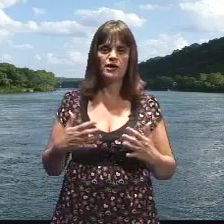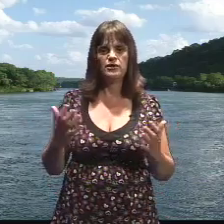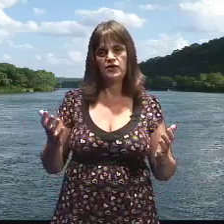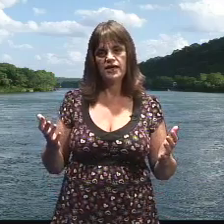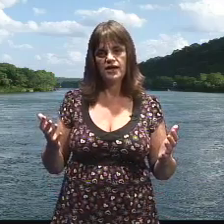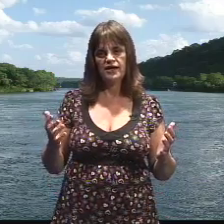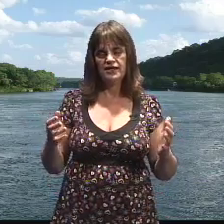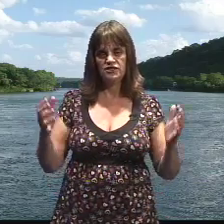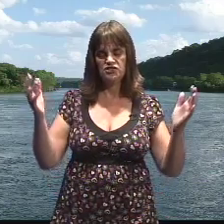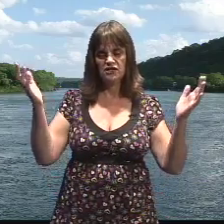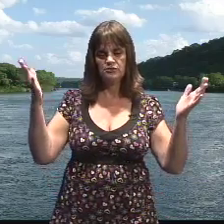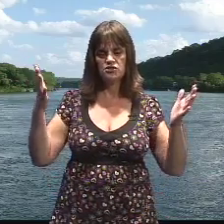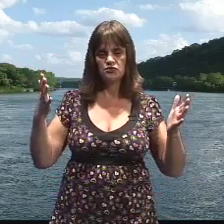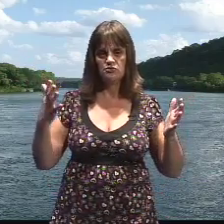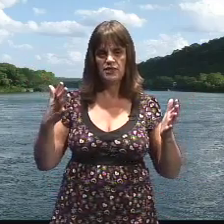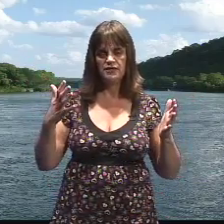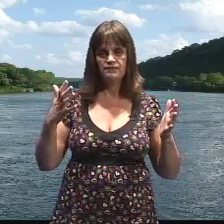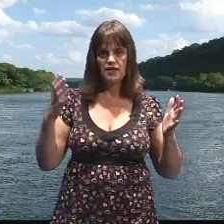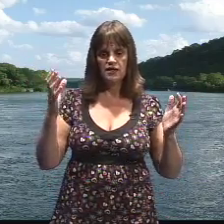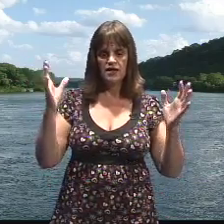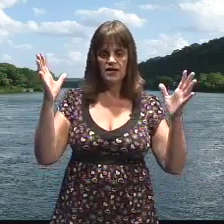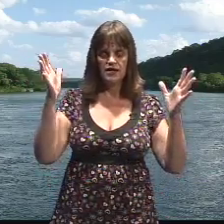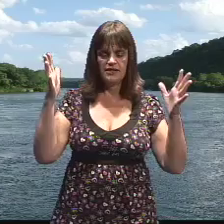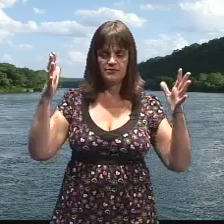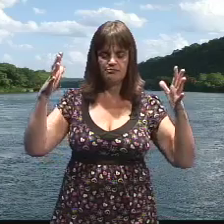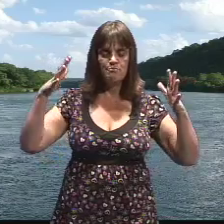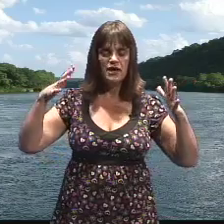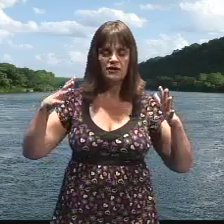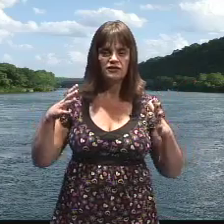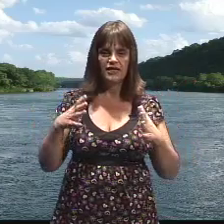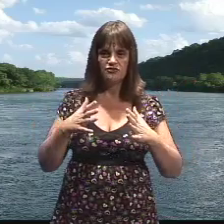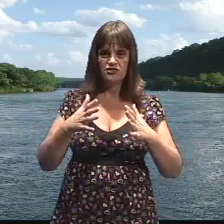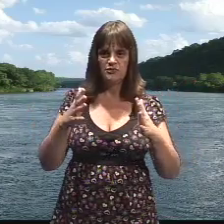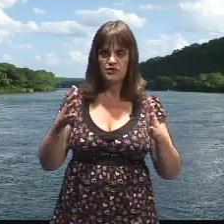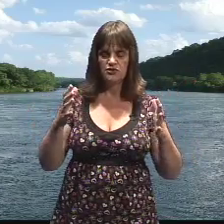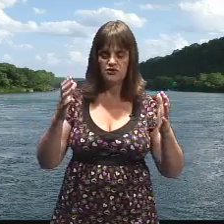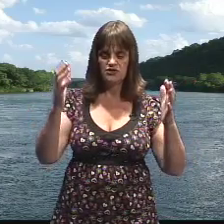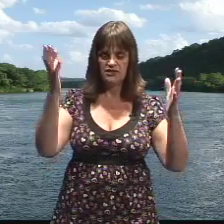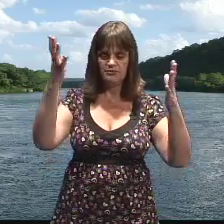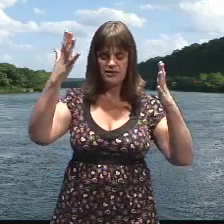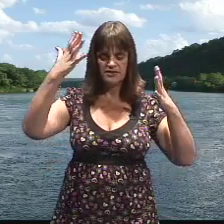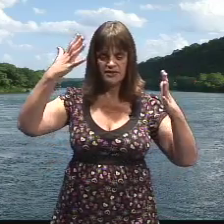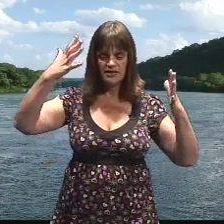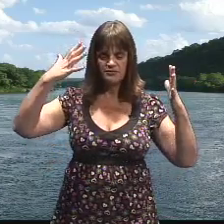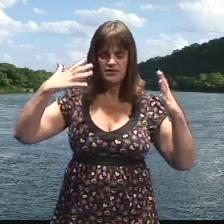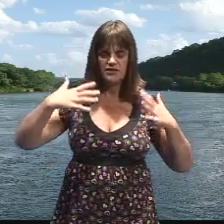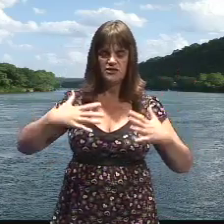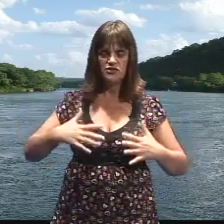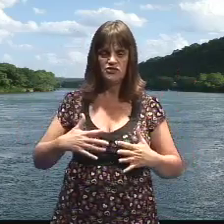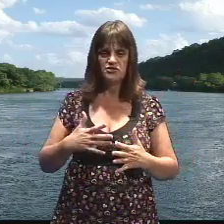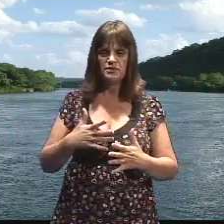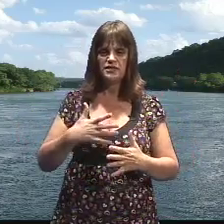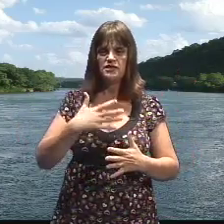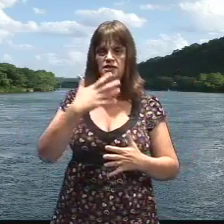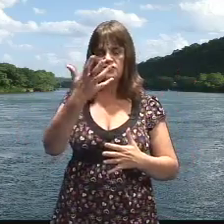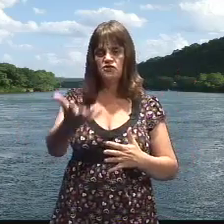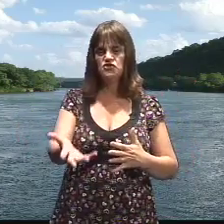primary guide, and she comes through me. I meld energy with her. She basically comes in and uses me to